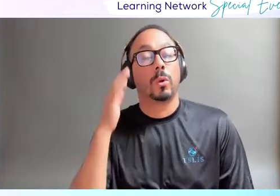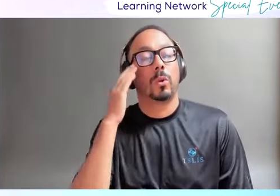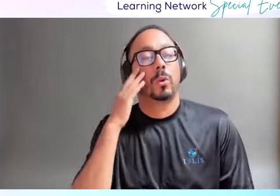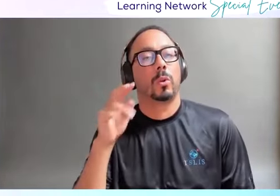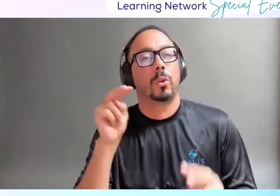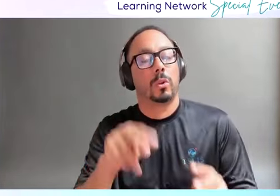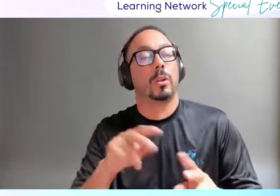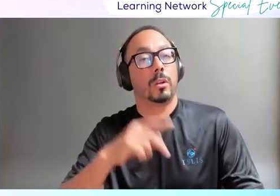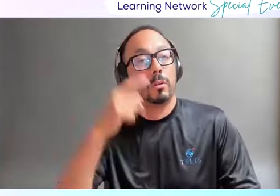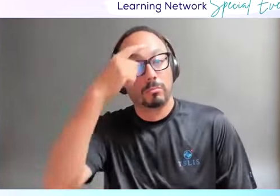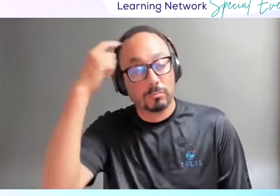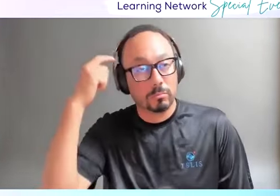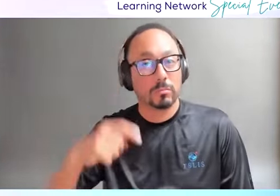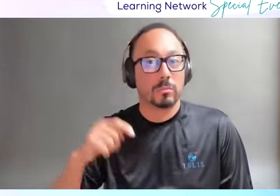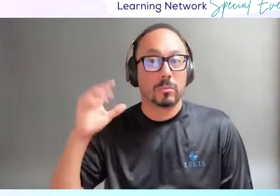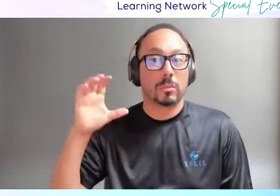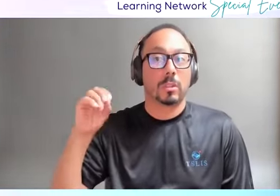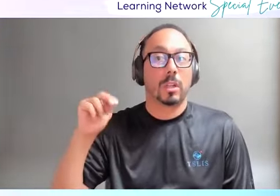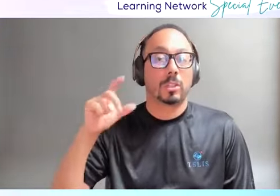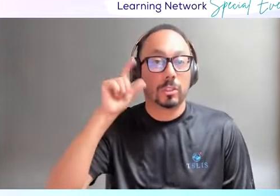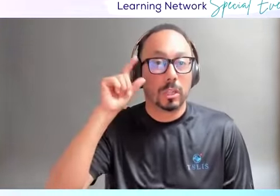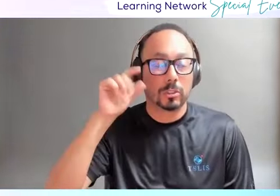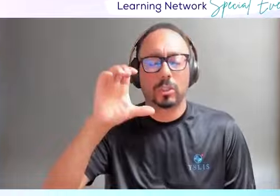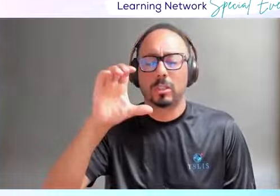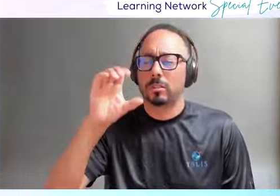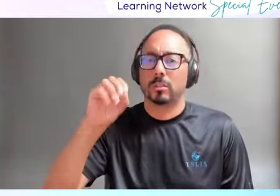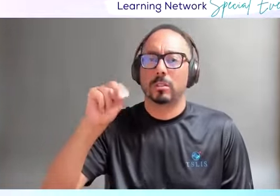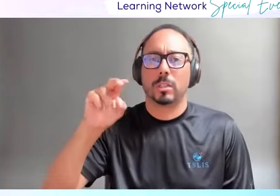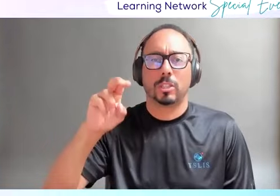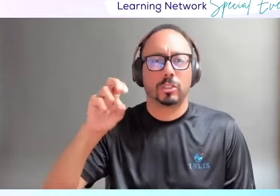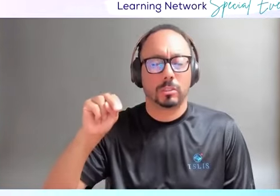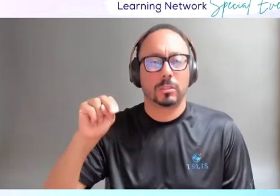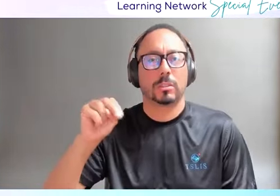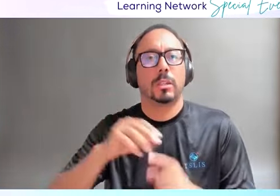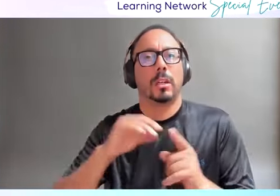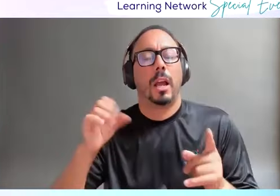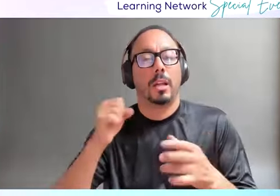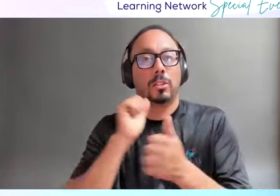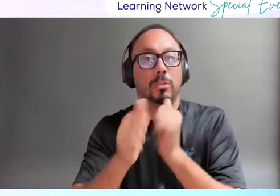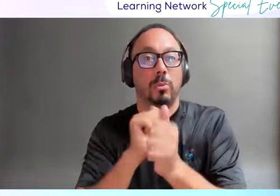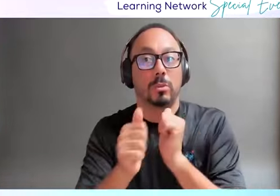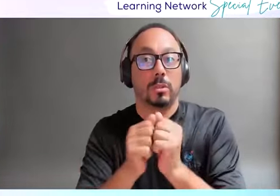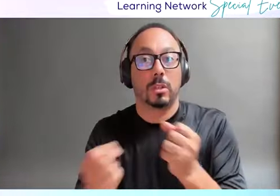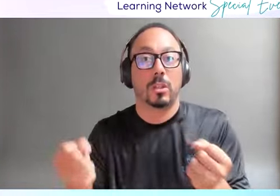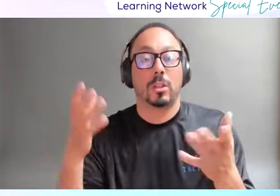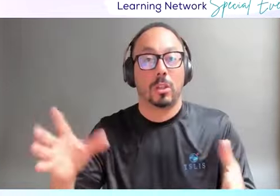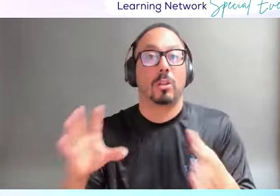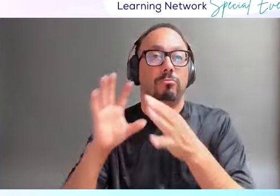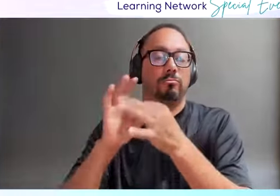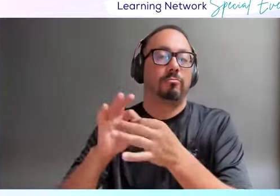in sport, that there are ongoing impacts. But a lot of that research has been focused on male sports players. So this is a